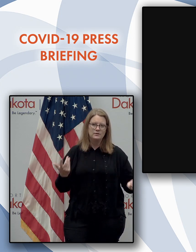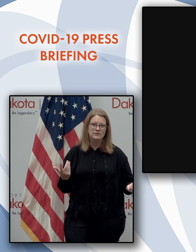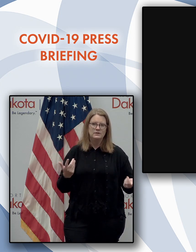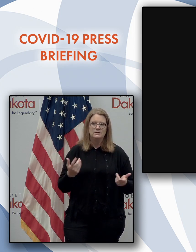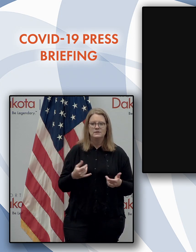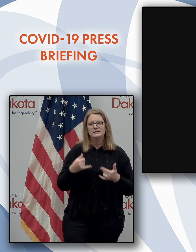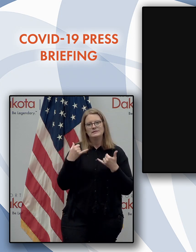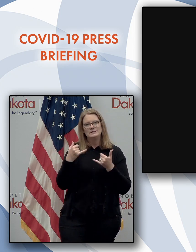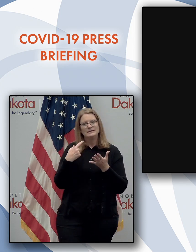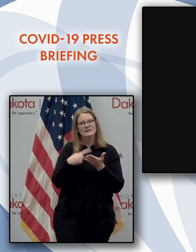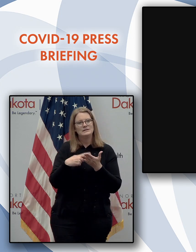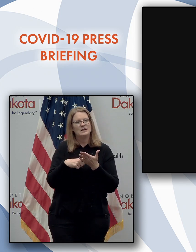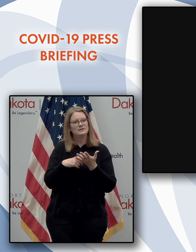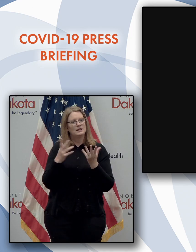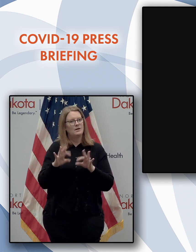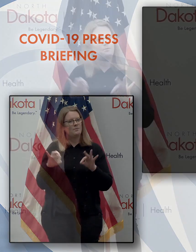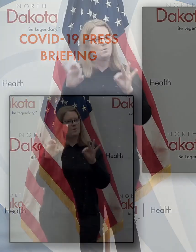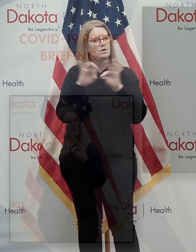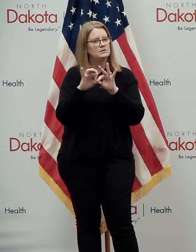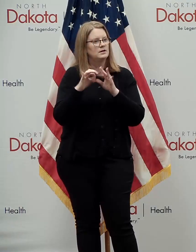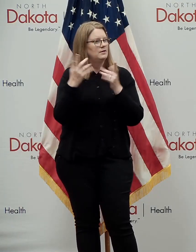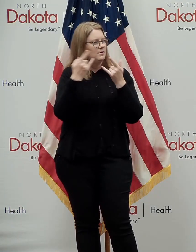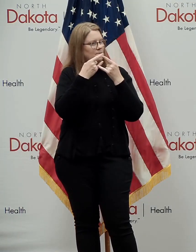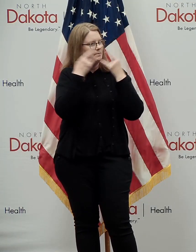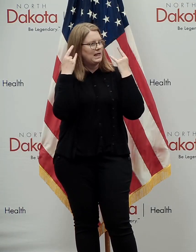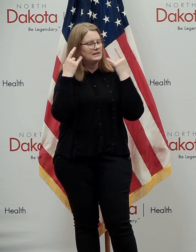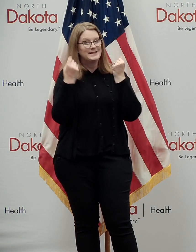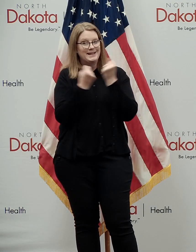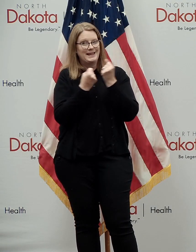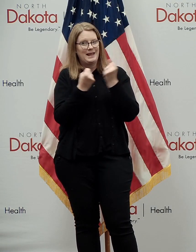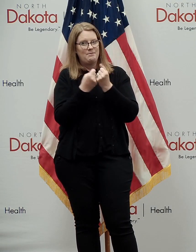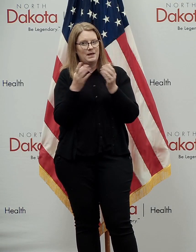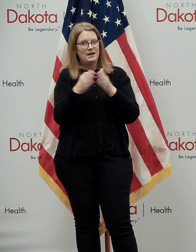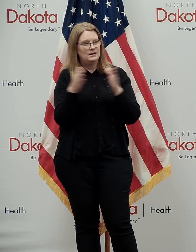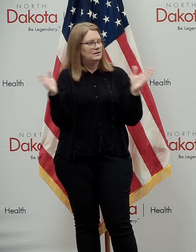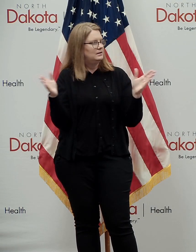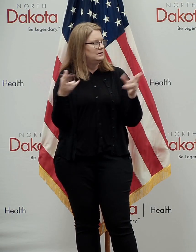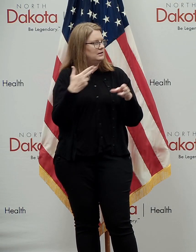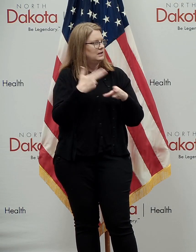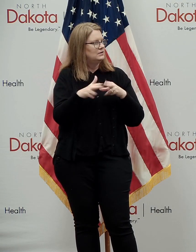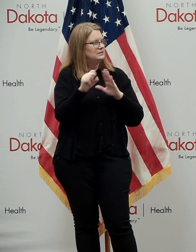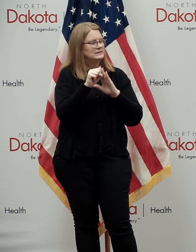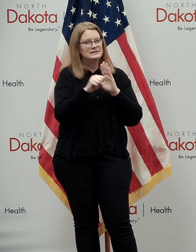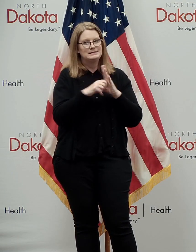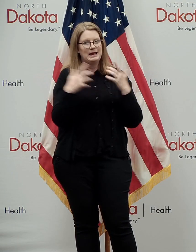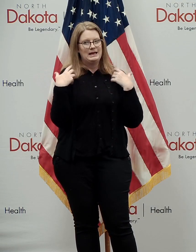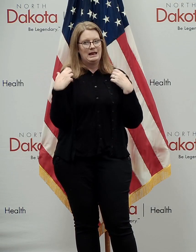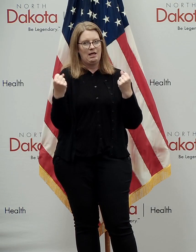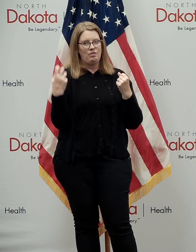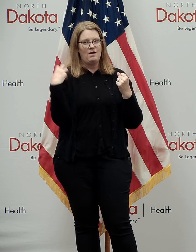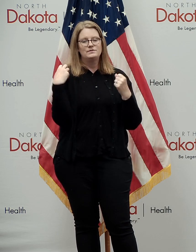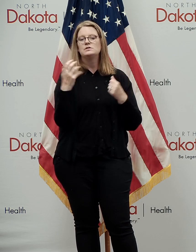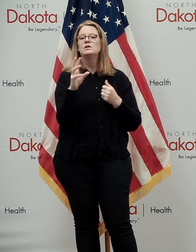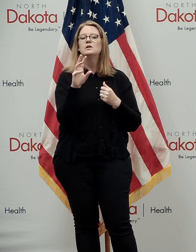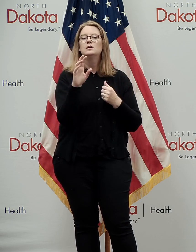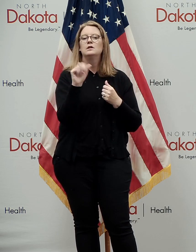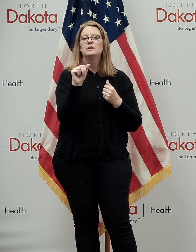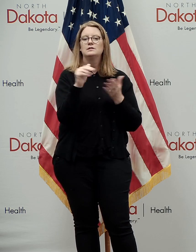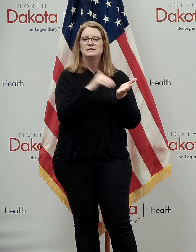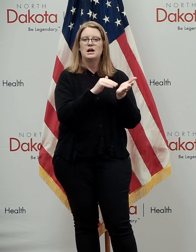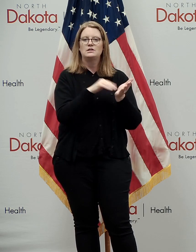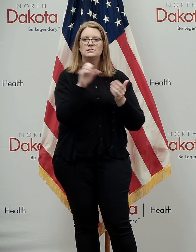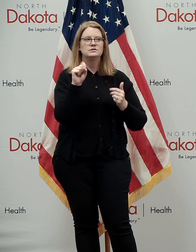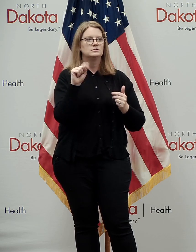And here to talk more about the importance of masks and the campaign in general is our Interim State Health Officer, Dr. Andrew Stahl. And as